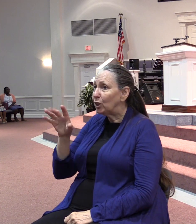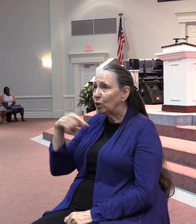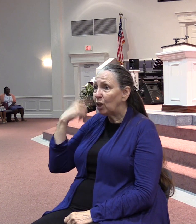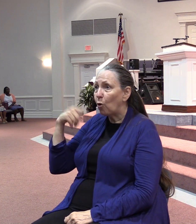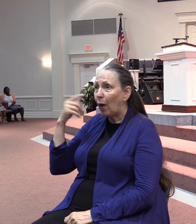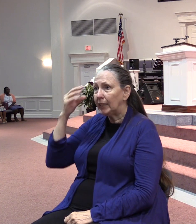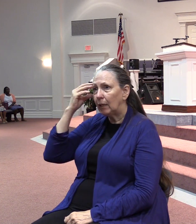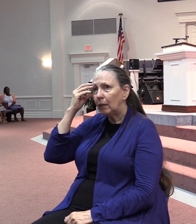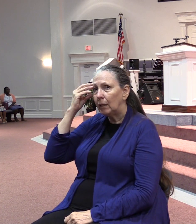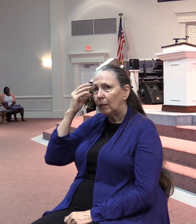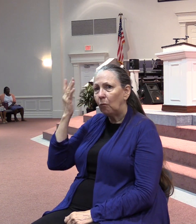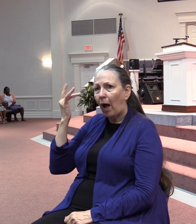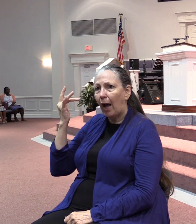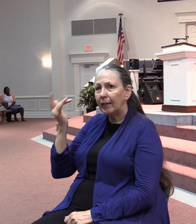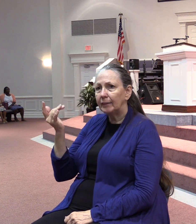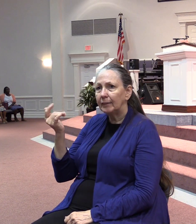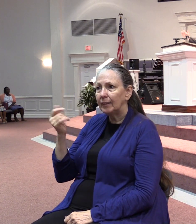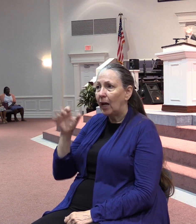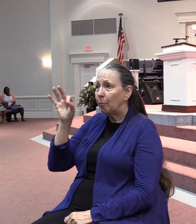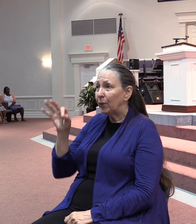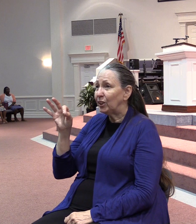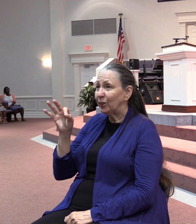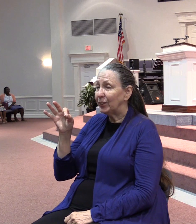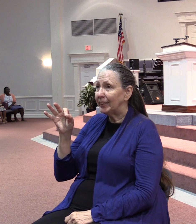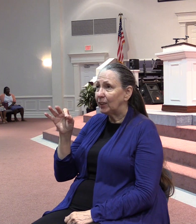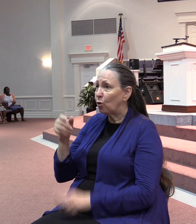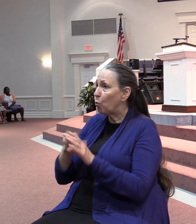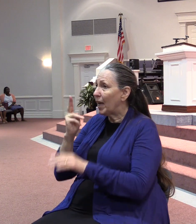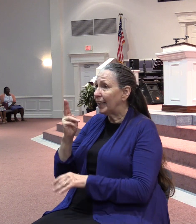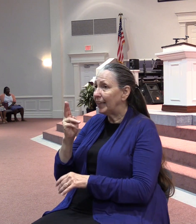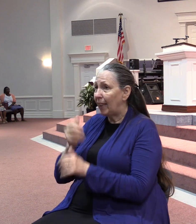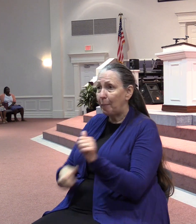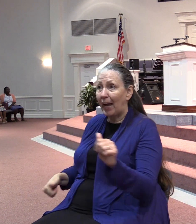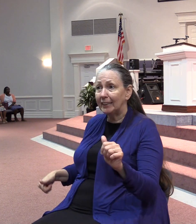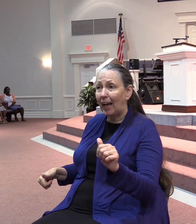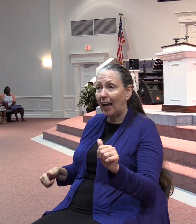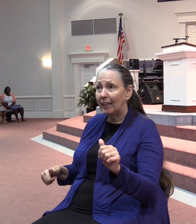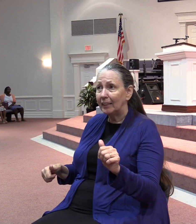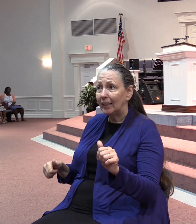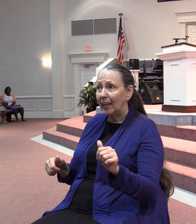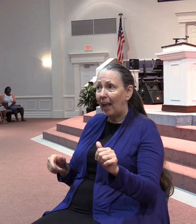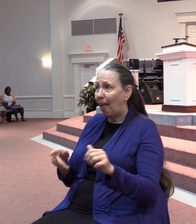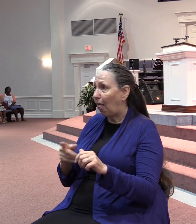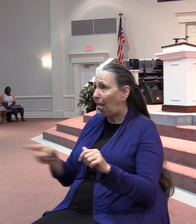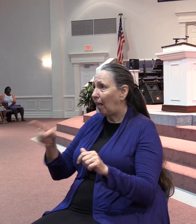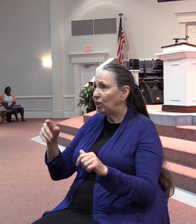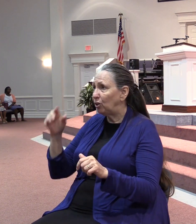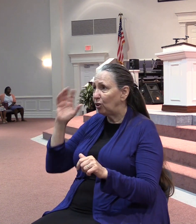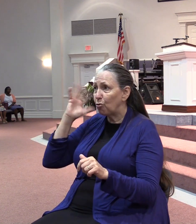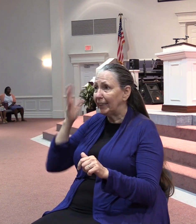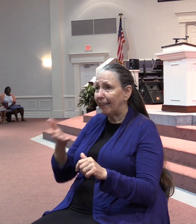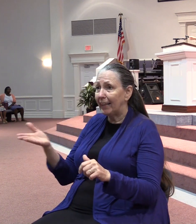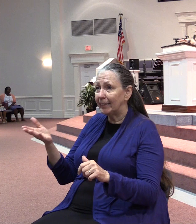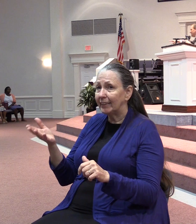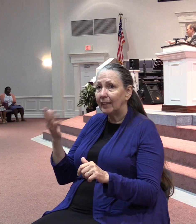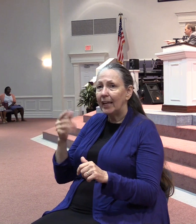crazy. That's why preachers quit and backslide and run her off and do goofy junk. It's